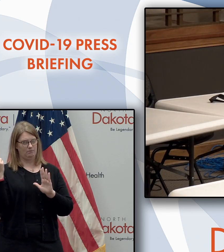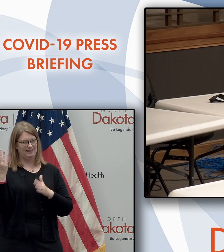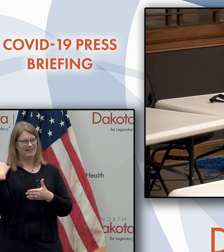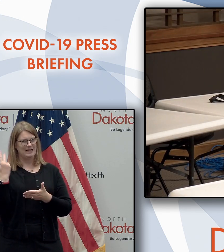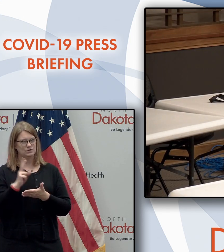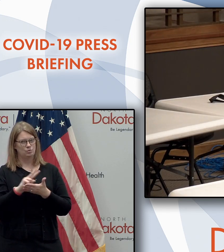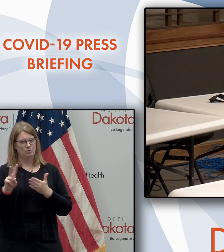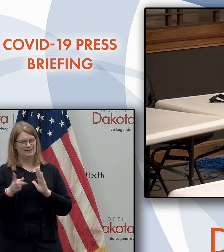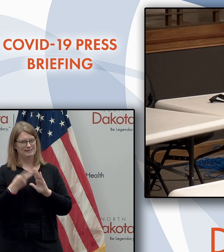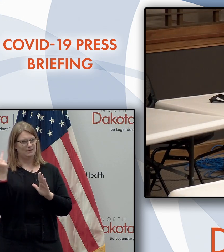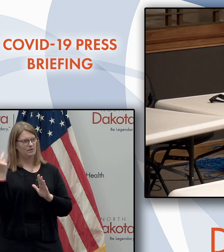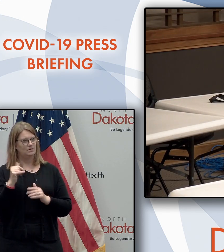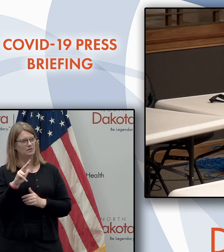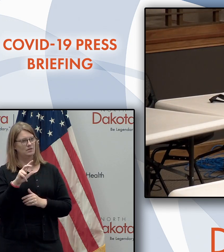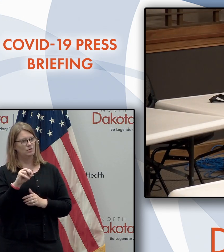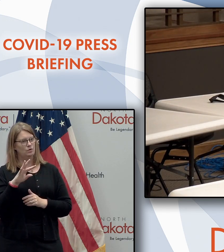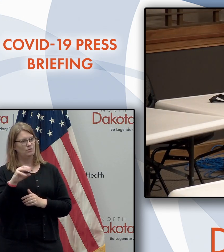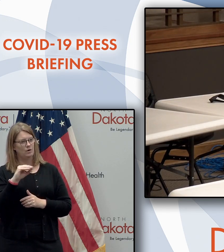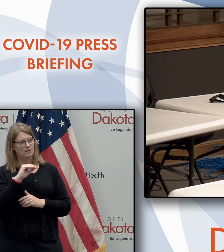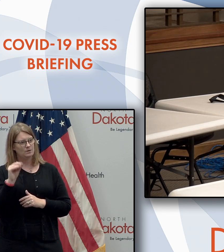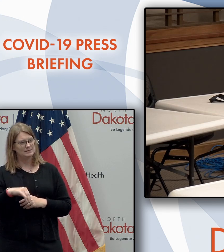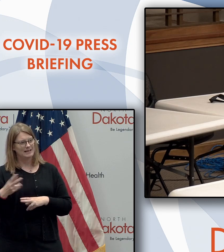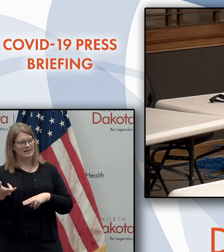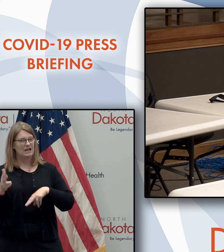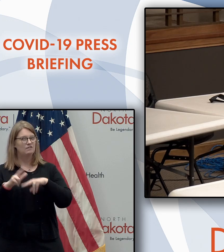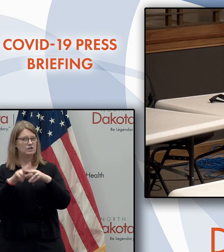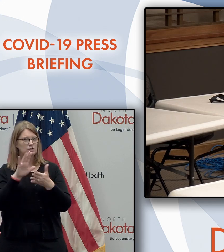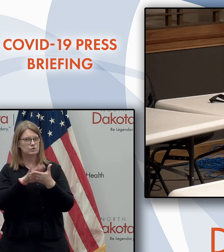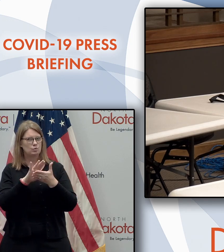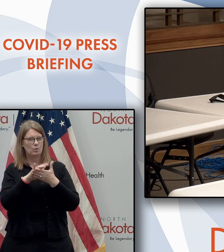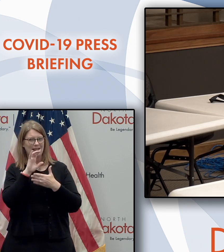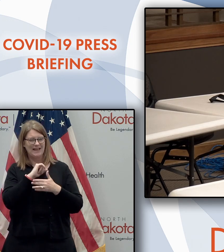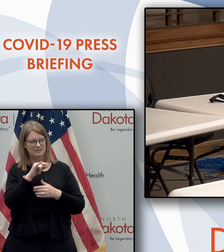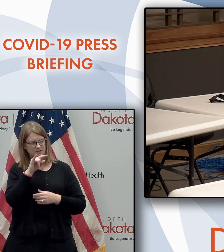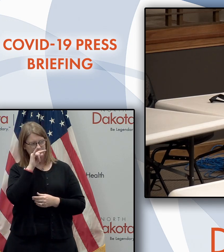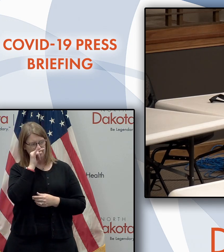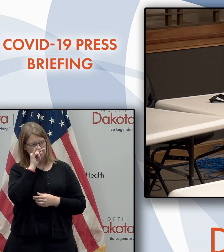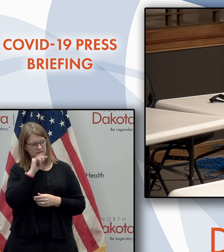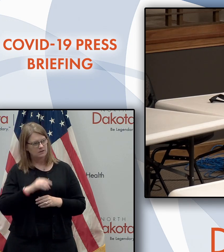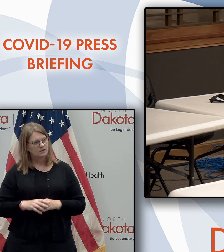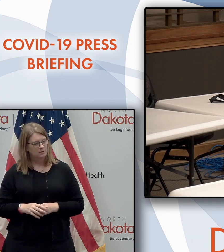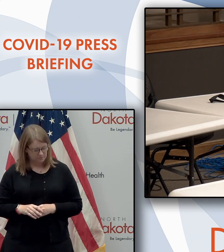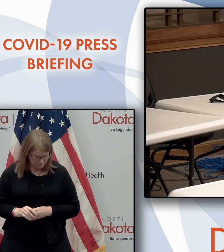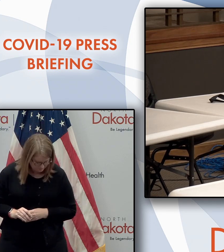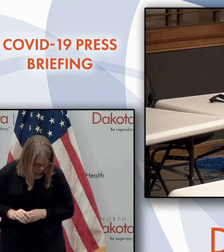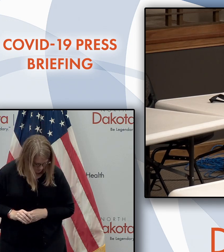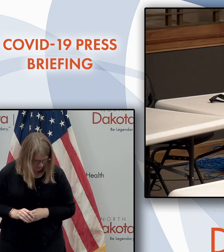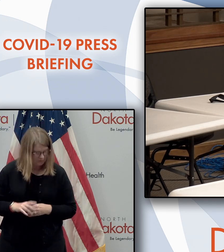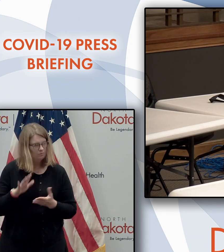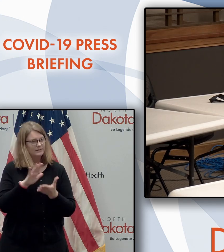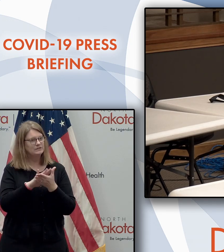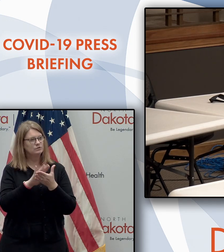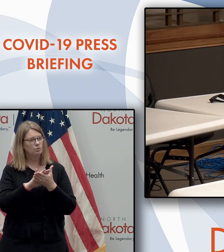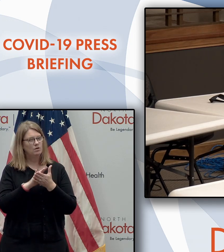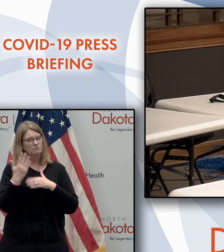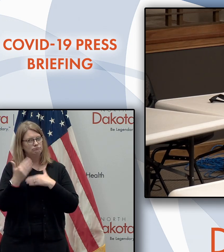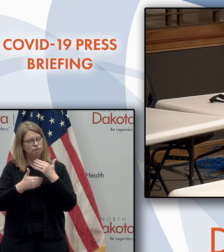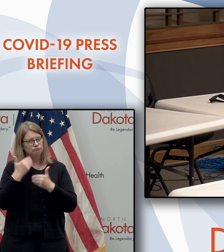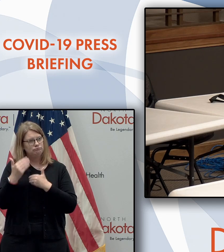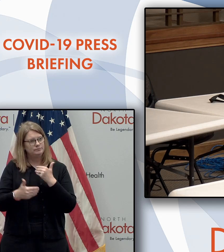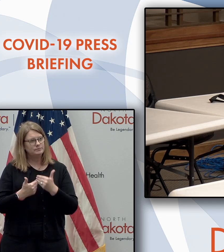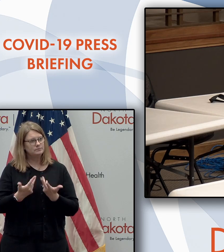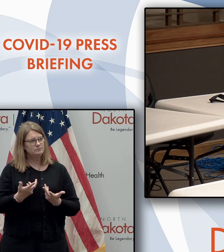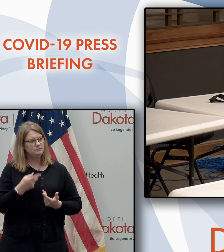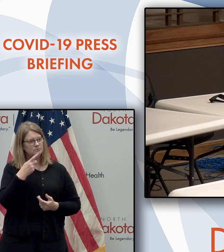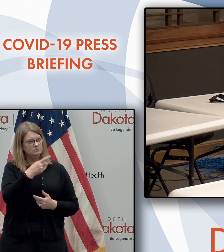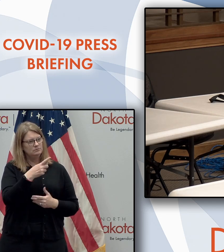about a 30 to 40% increase for school age kids younger than that. With school just a few weeks underway, wondering if your office has been giving